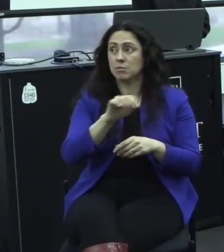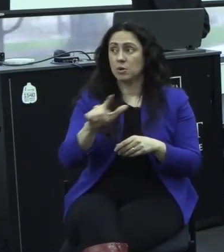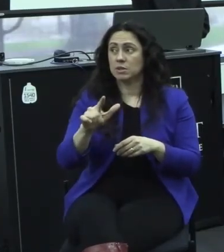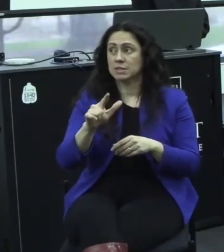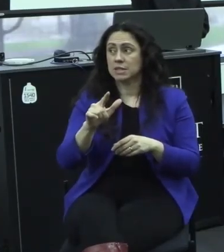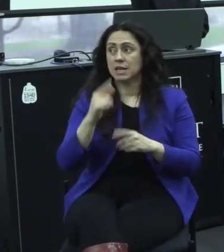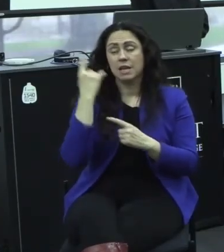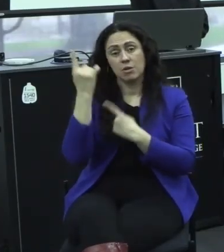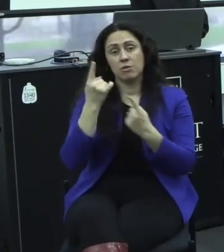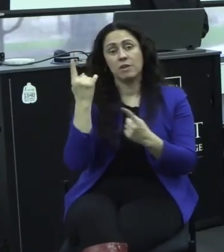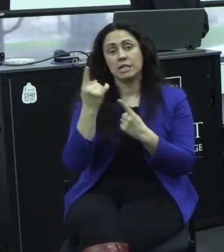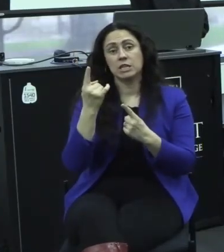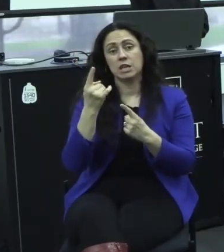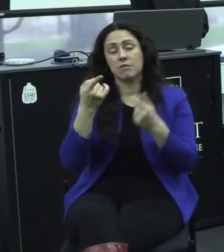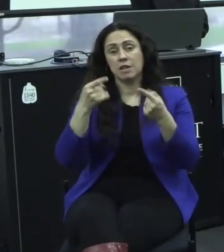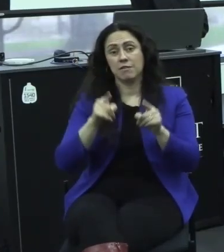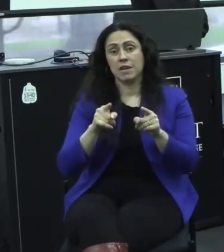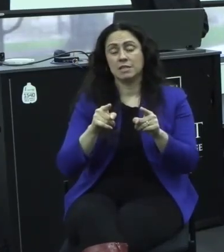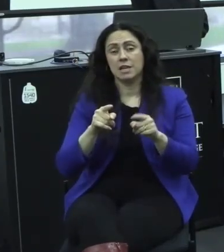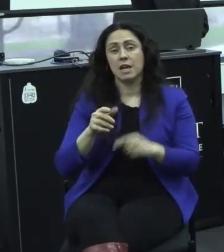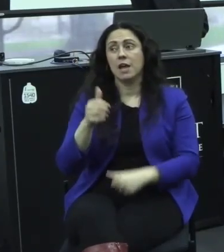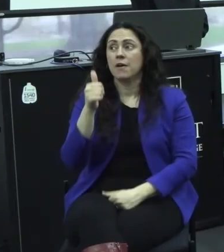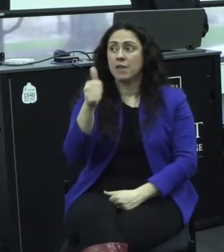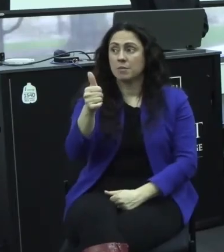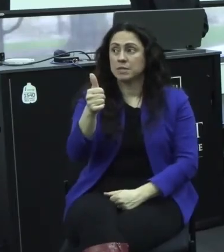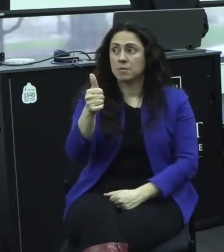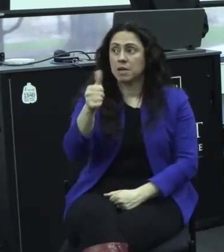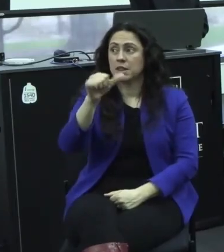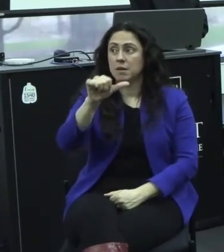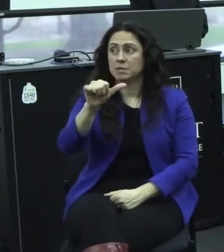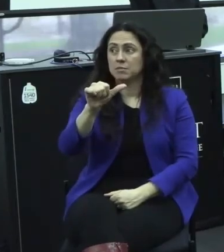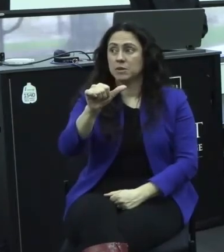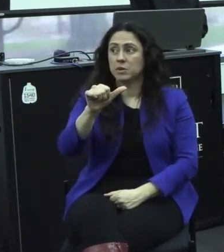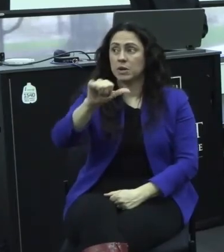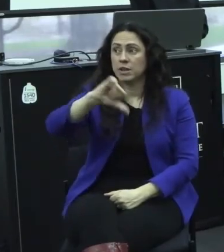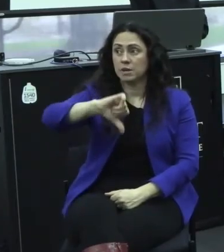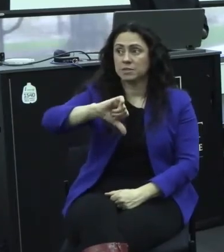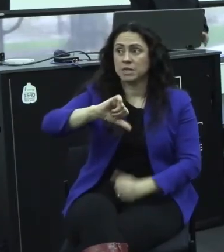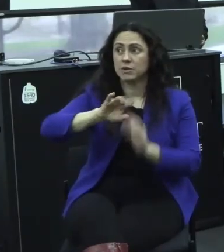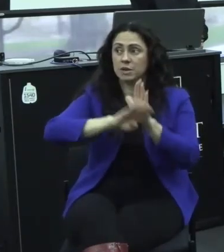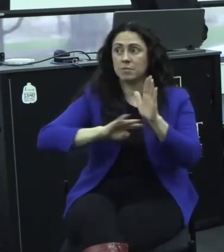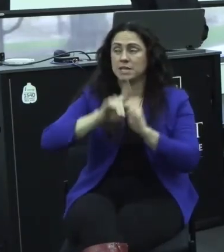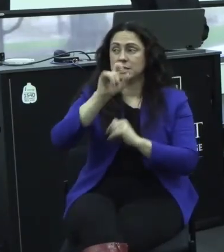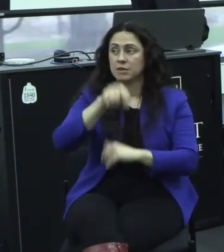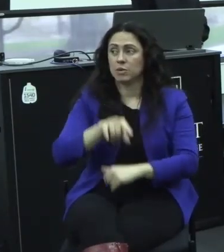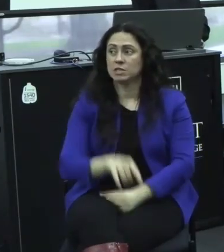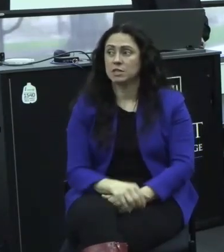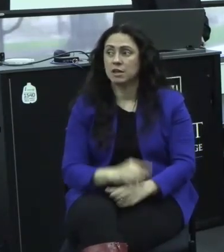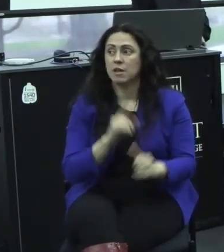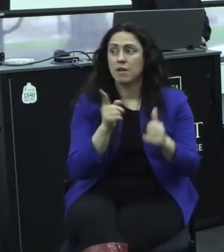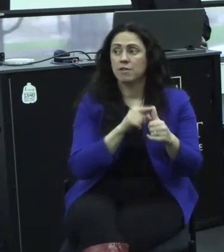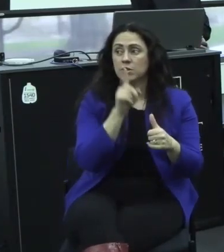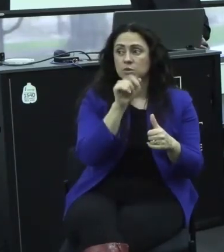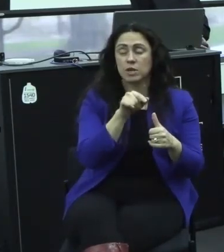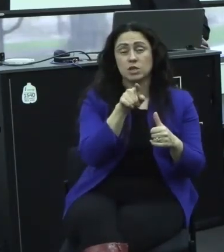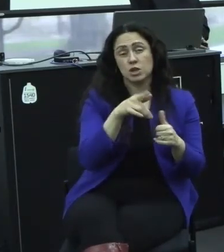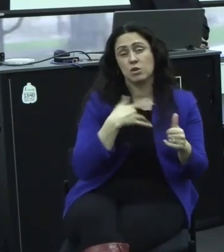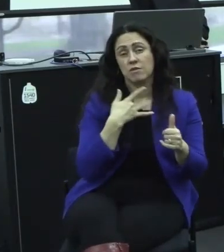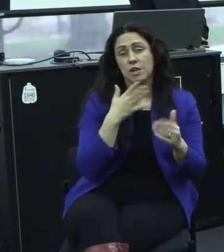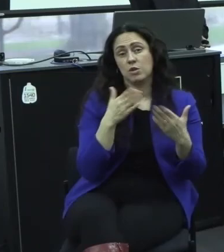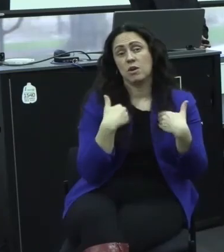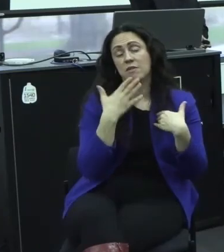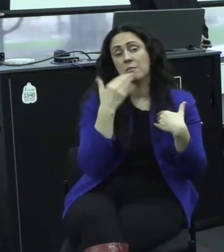event. Put a thumbs up, a thumbs in the middle, or a thumbs down based on these questions. The first question is, do you feel you have a